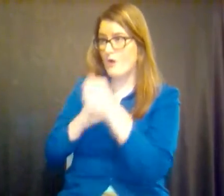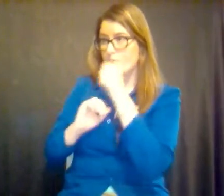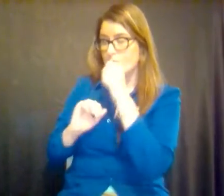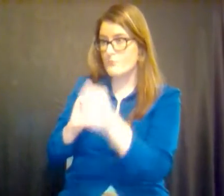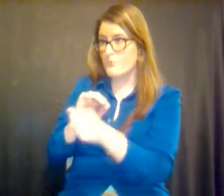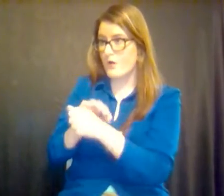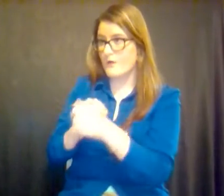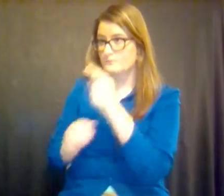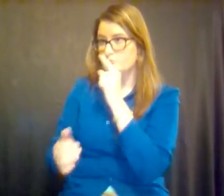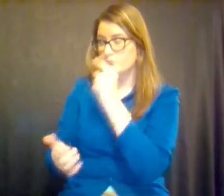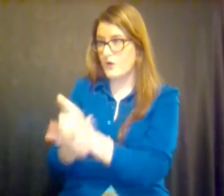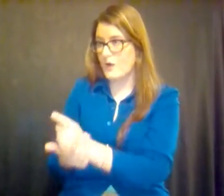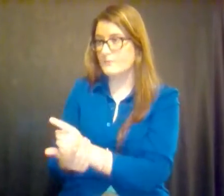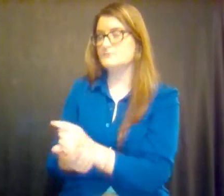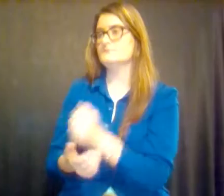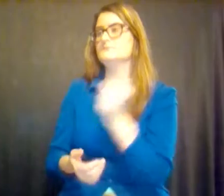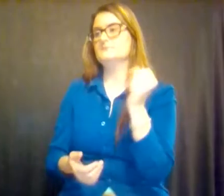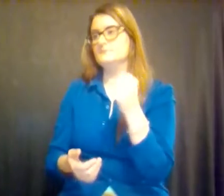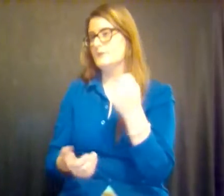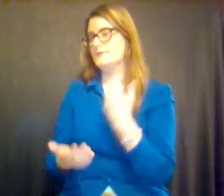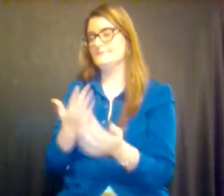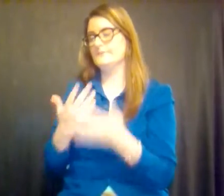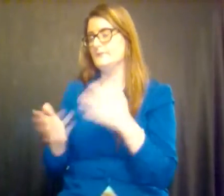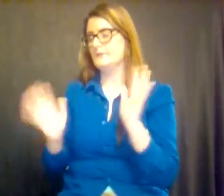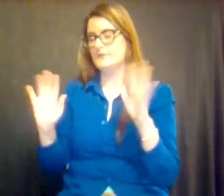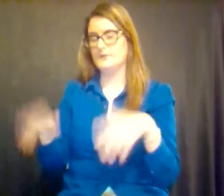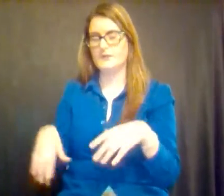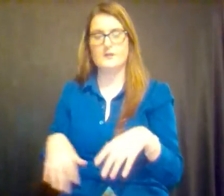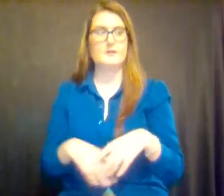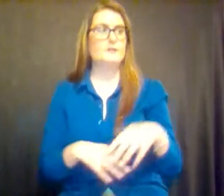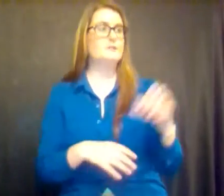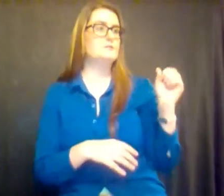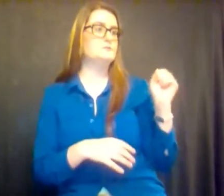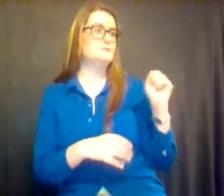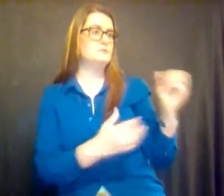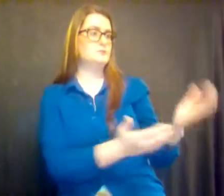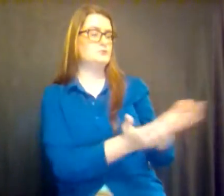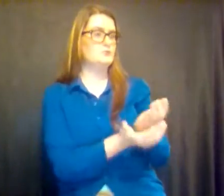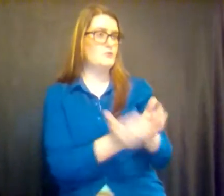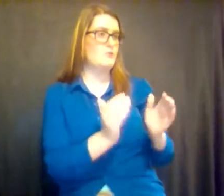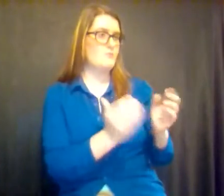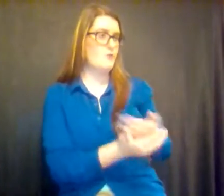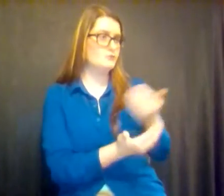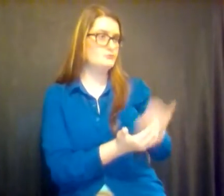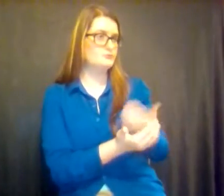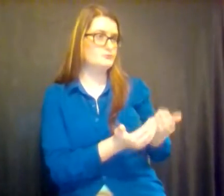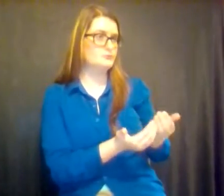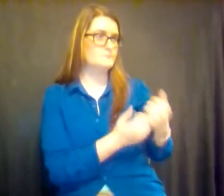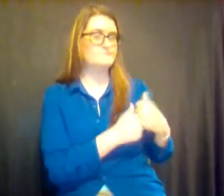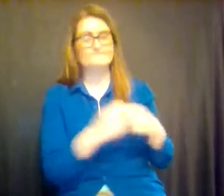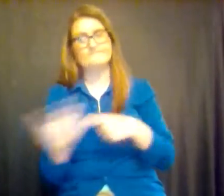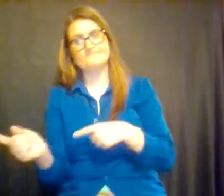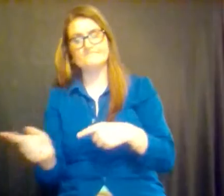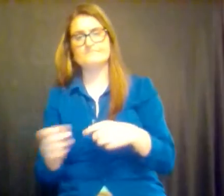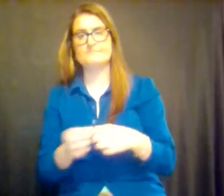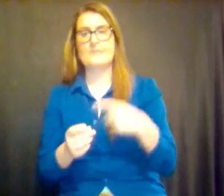left. Jacob hurried off to tell his mother what had happened, but Rebecca understood that it wasn't as simple as that. It wasn't up to